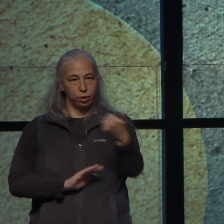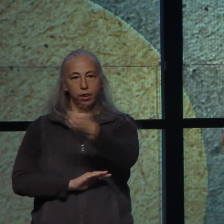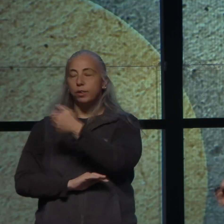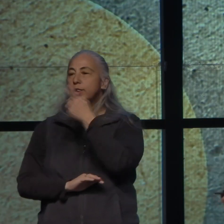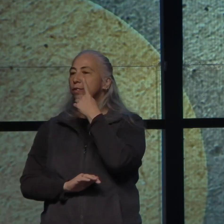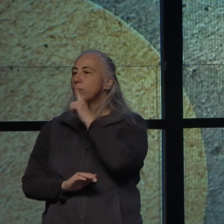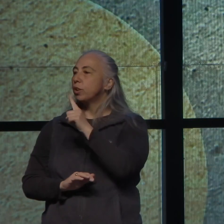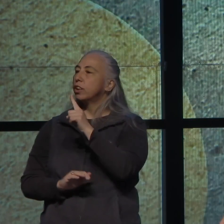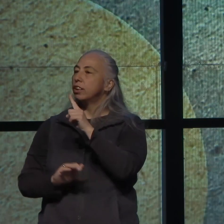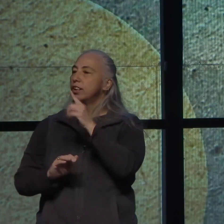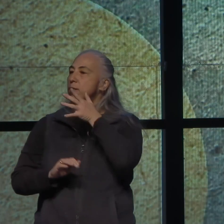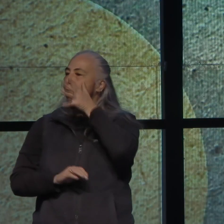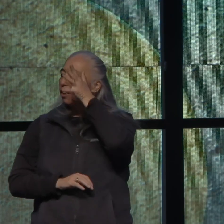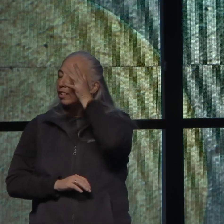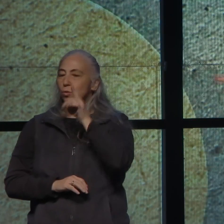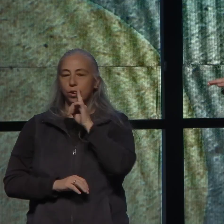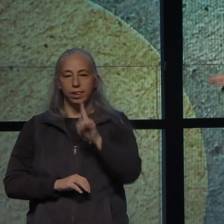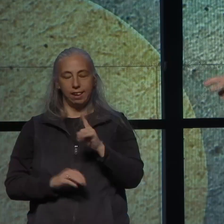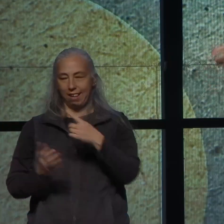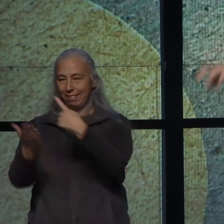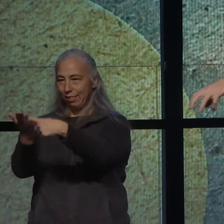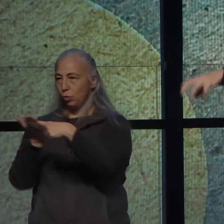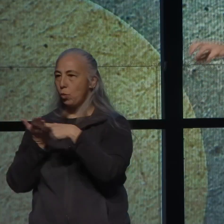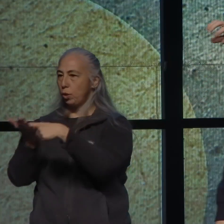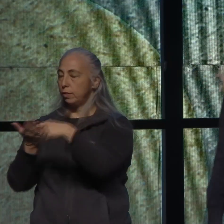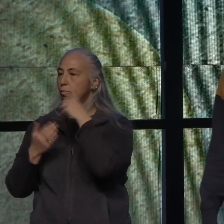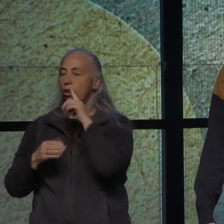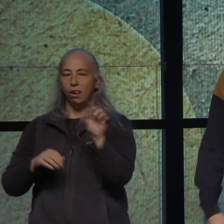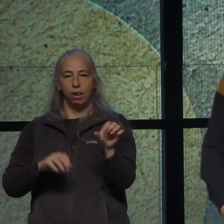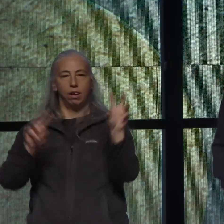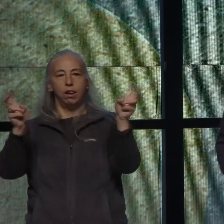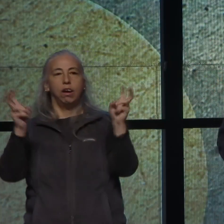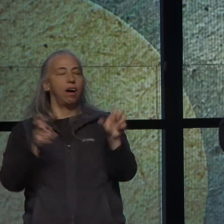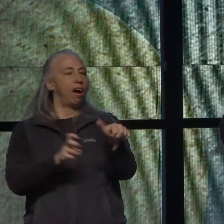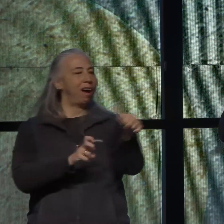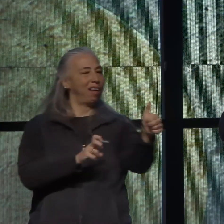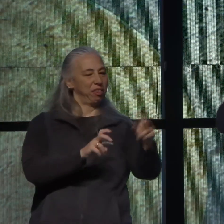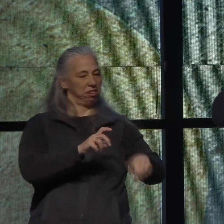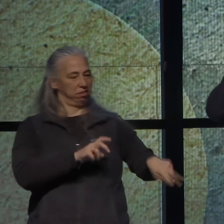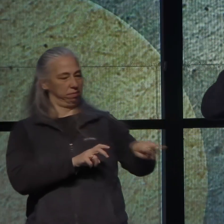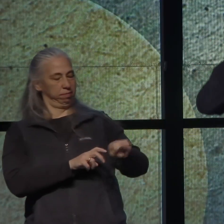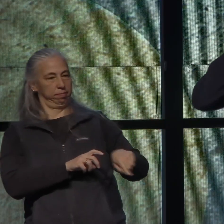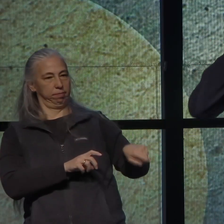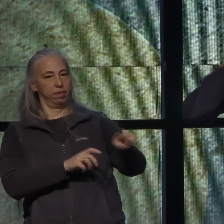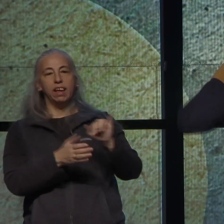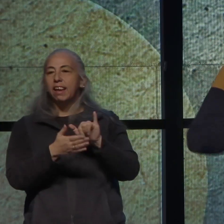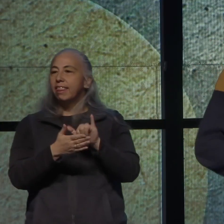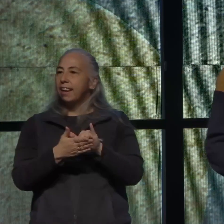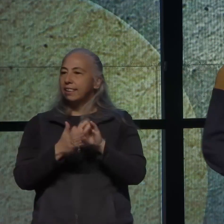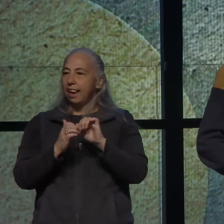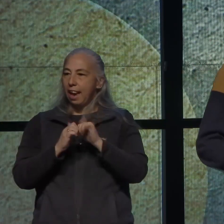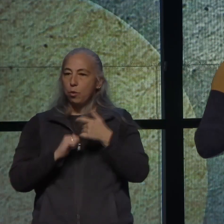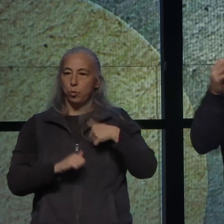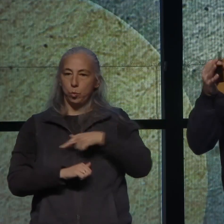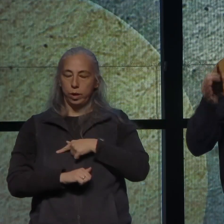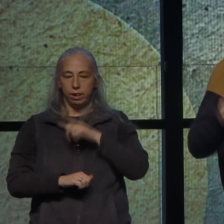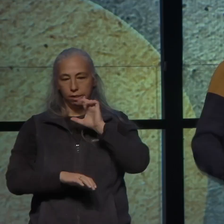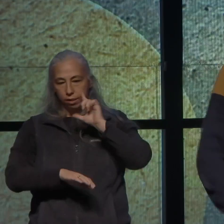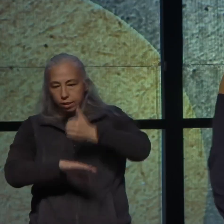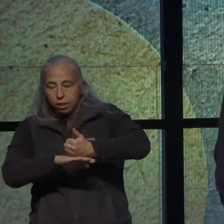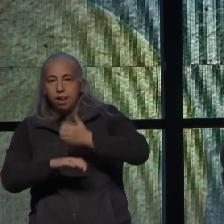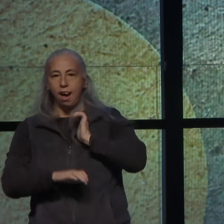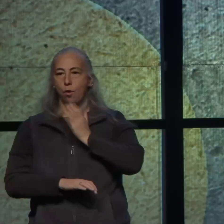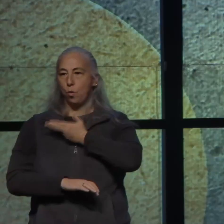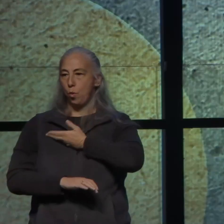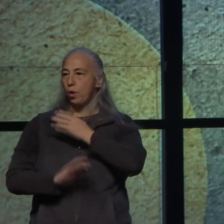called a discourse of othering, where differentiation is the mode in which we find and create our identity. It's been part of the